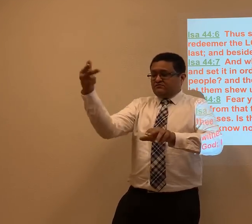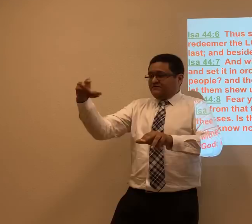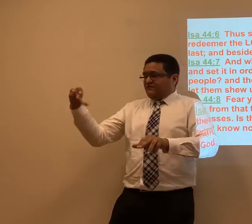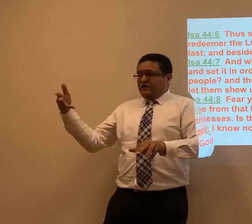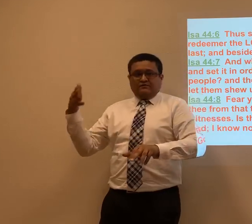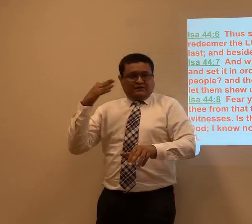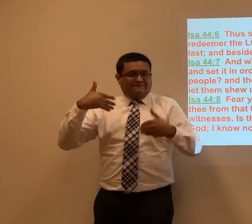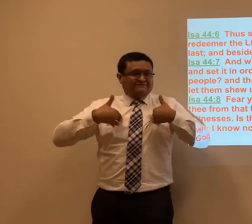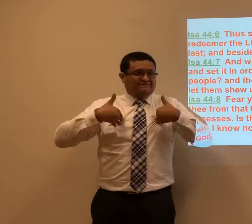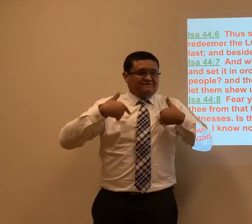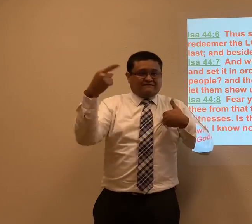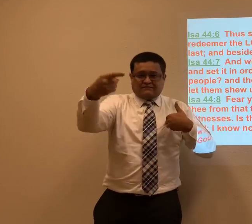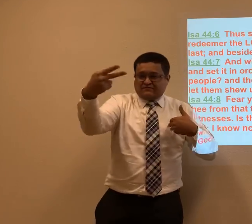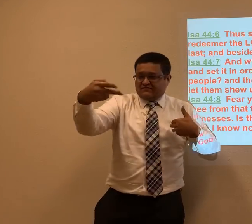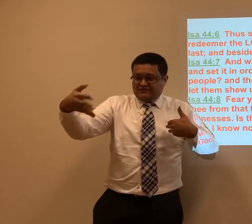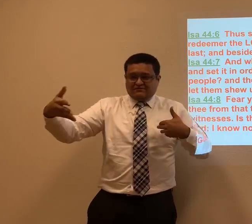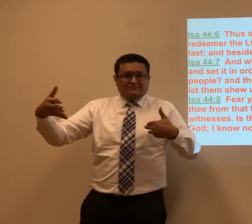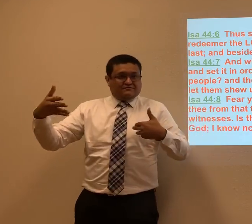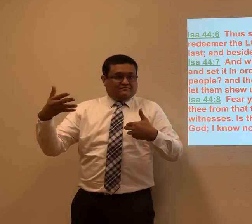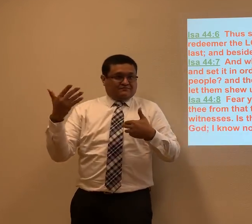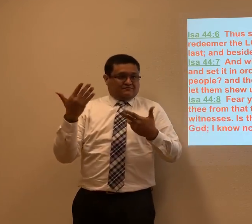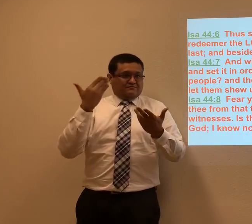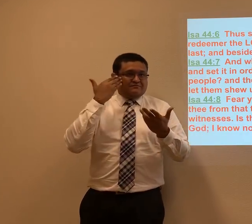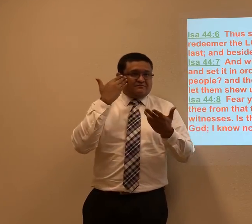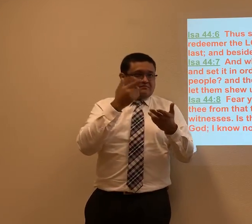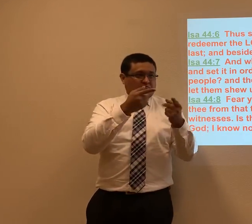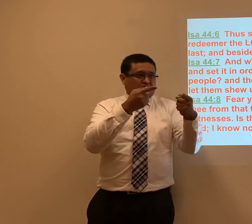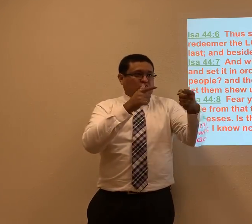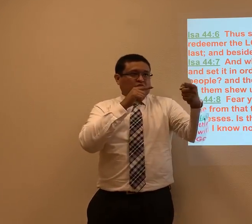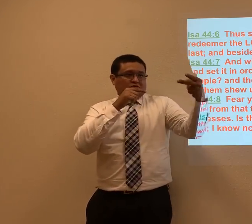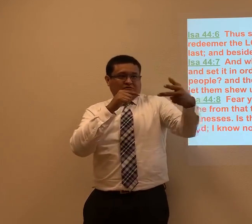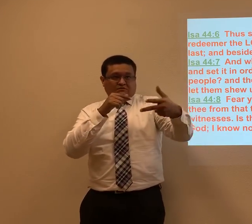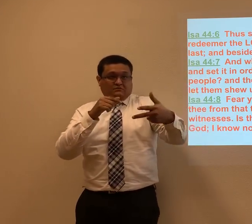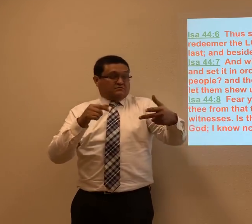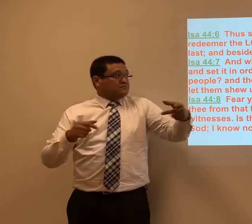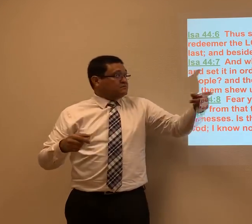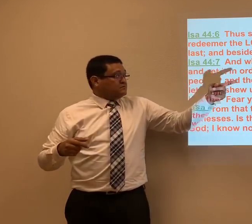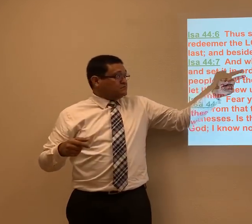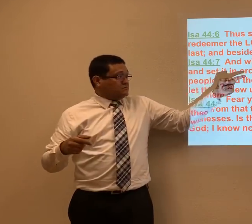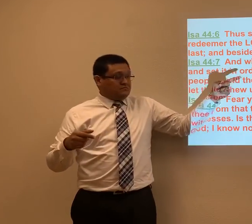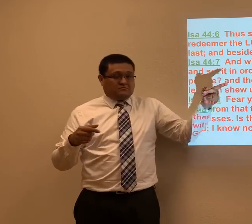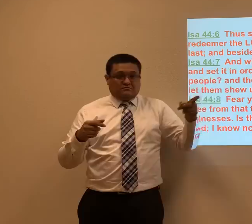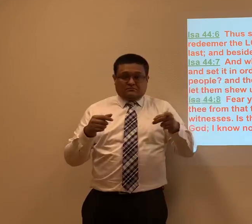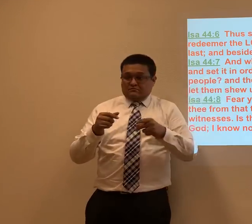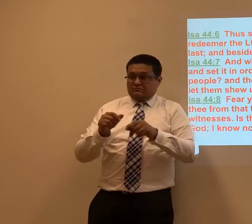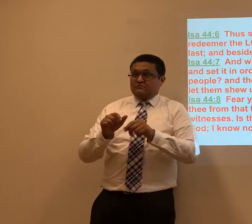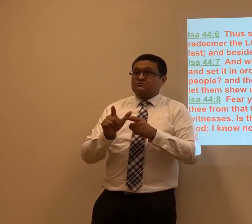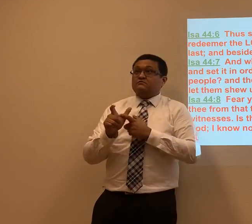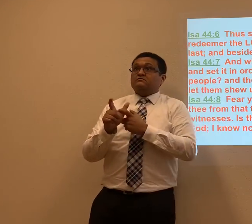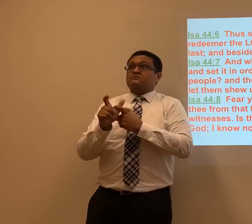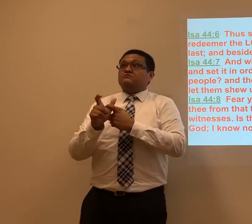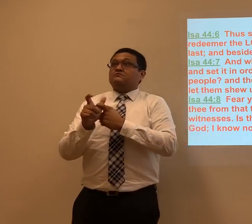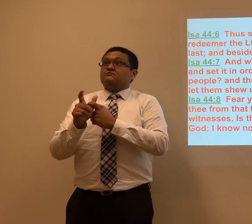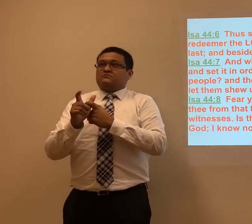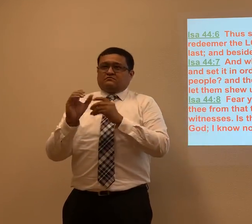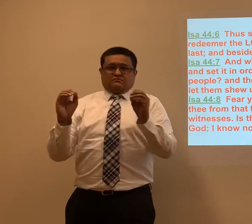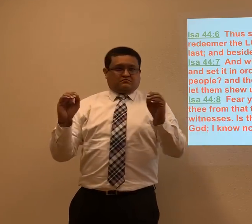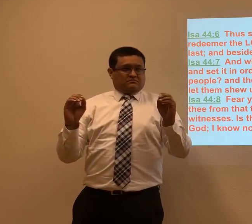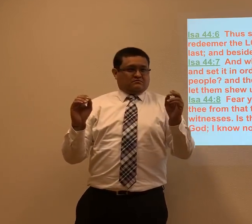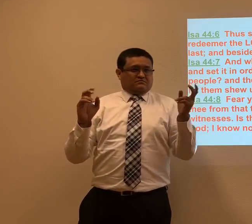Amen. So, I mean, you know, here we have competition. You got first place, second place, third place, and on from there. Like in